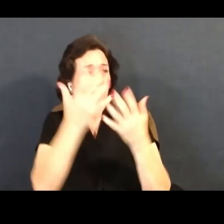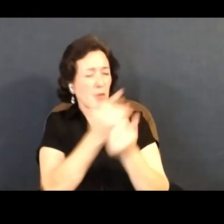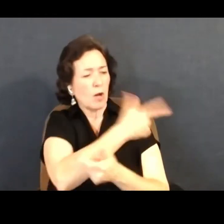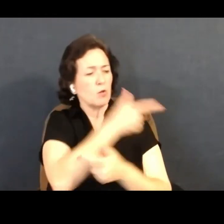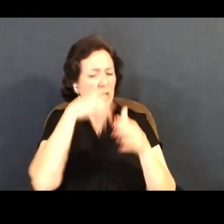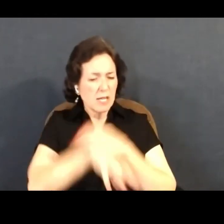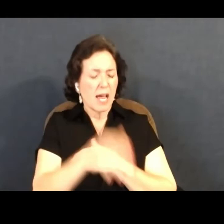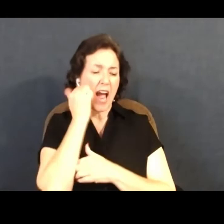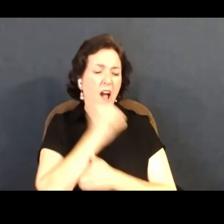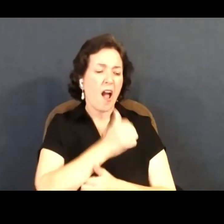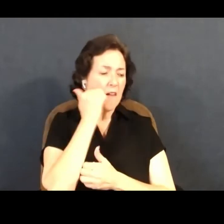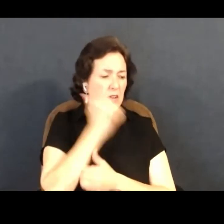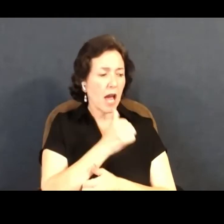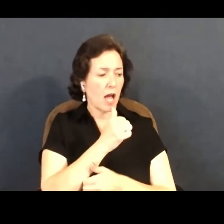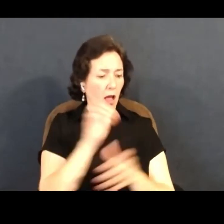every day?"